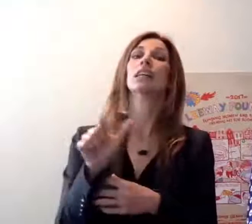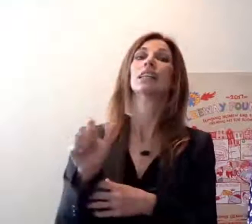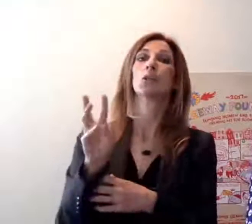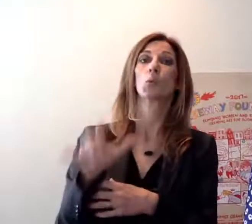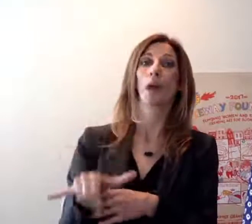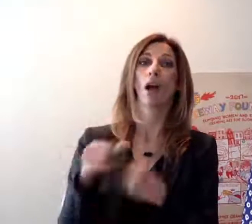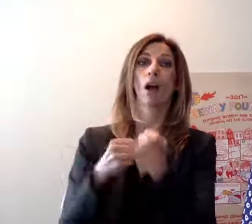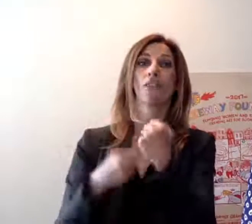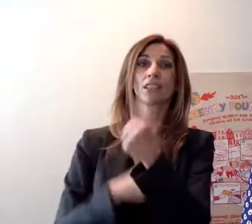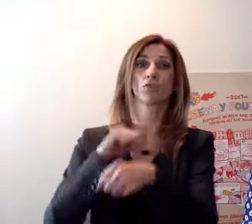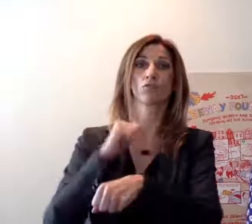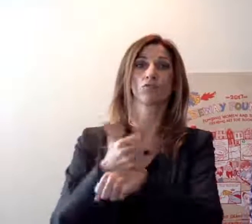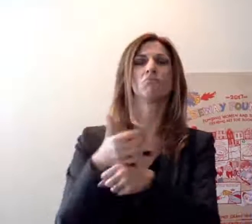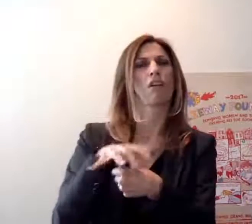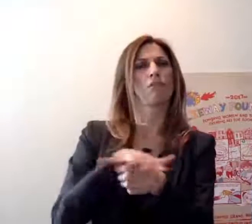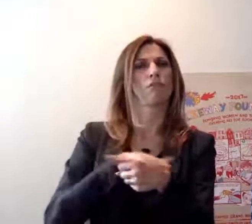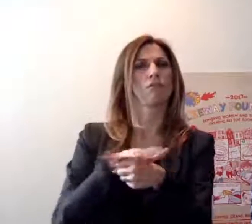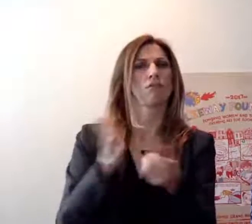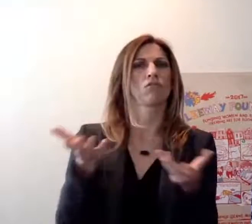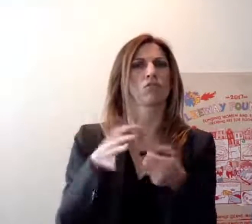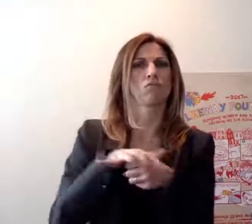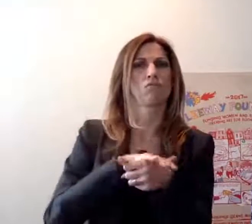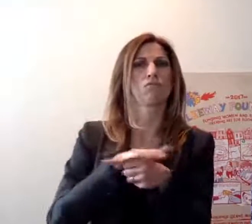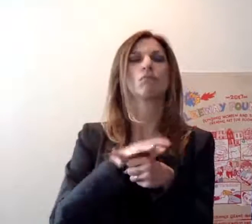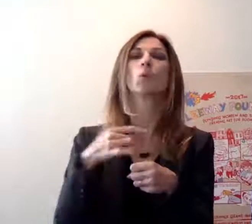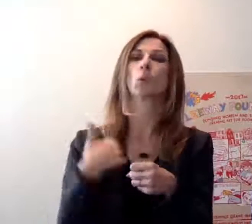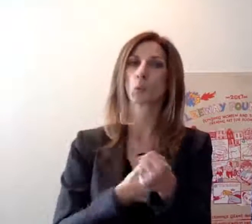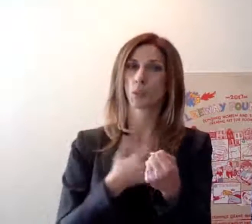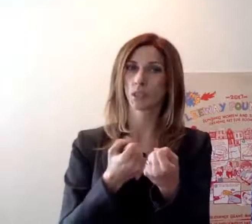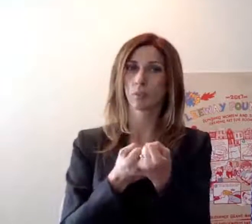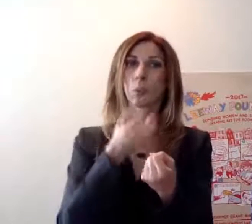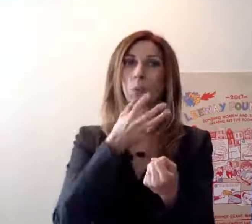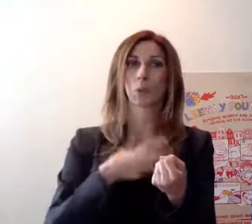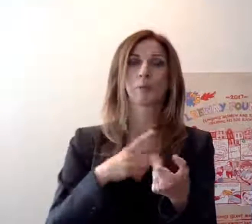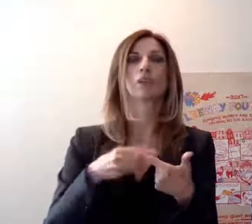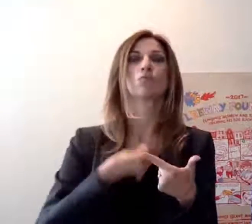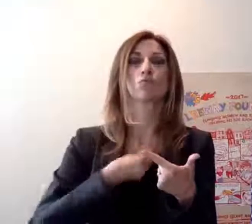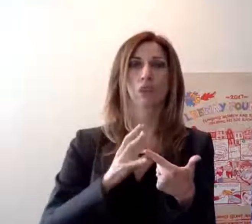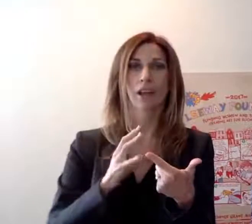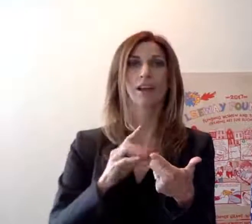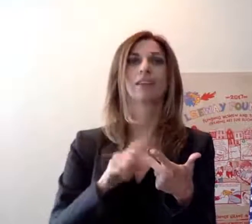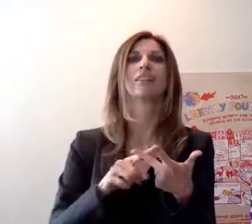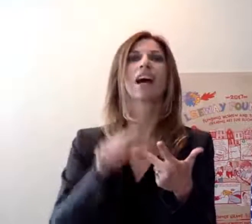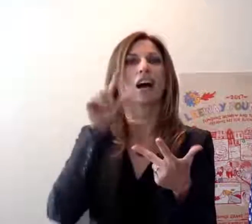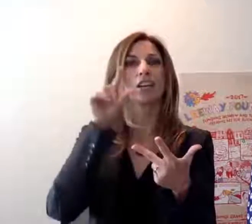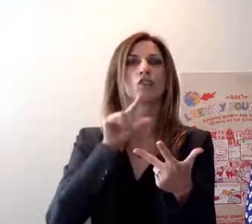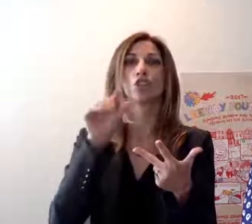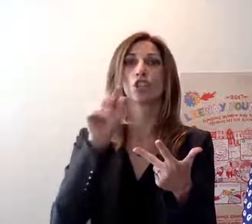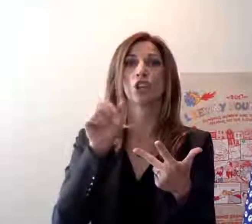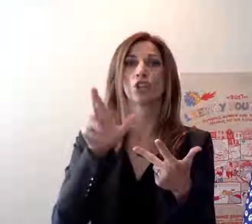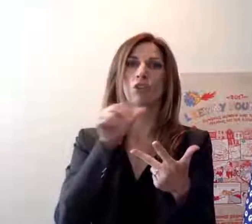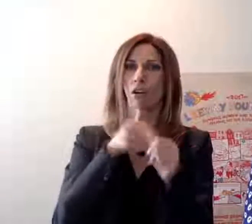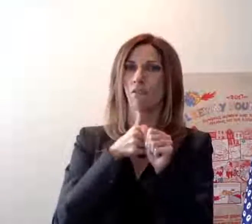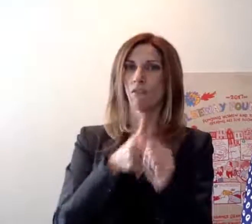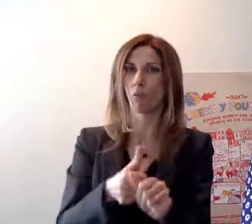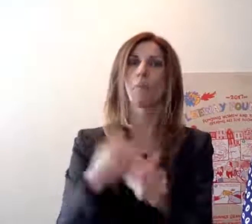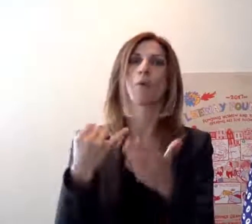a regional foundation that supports women, trans, and gender nonconforming